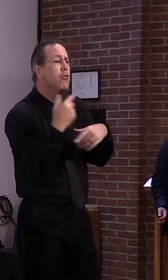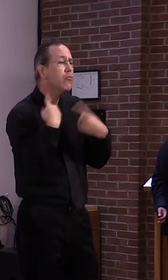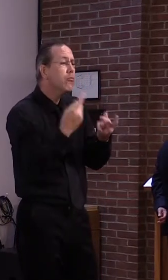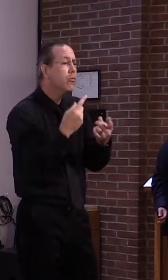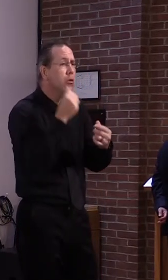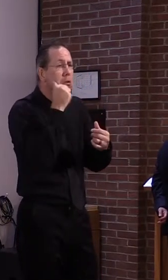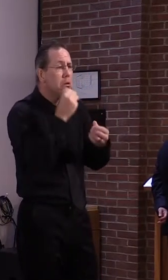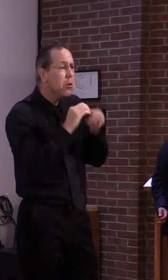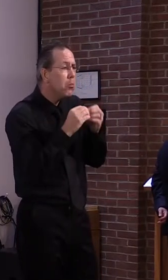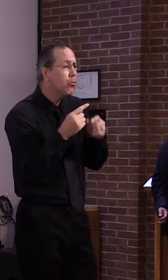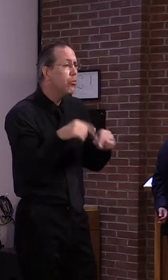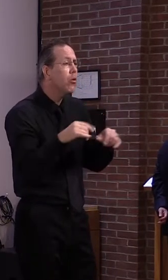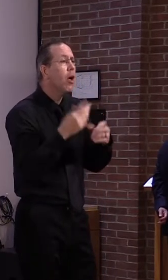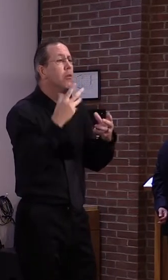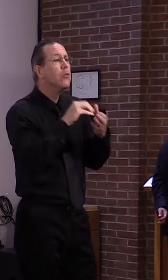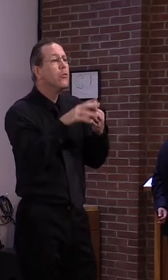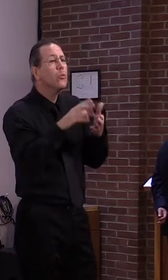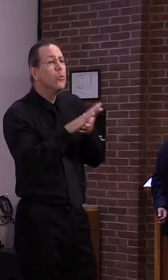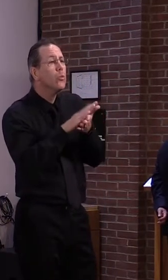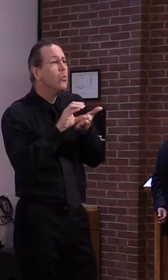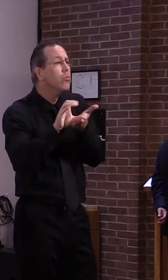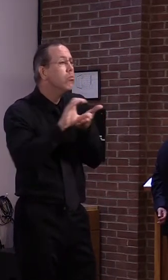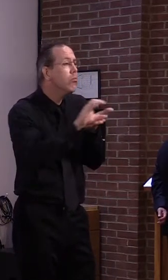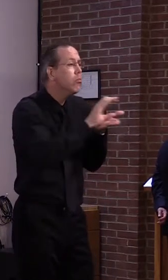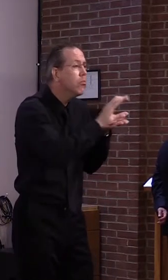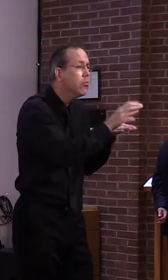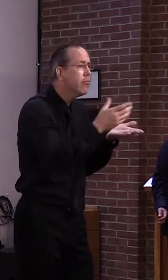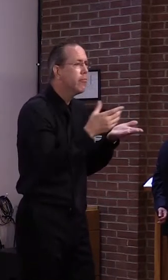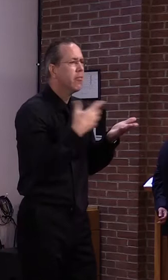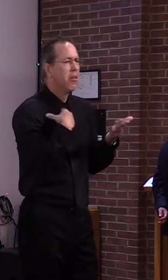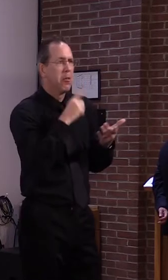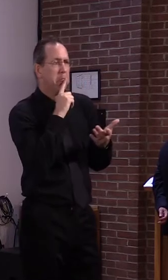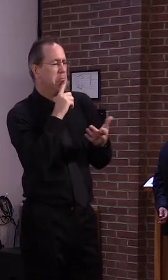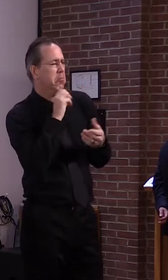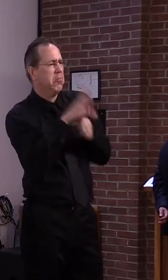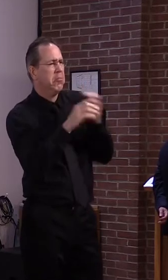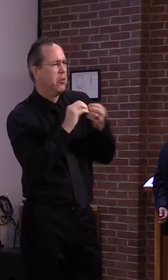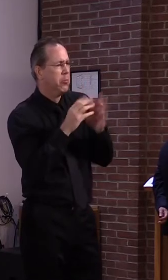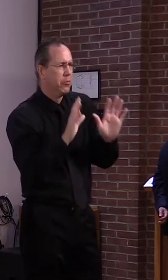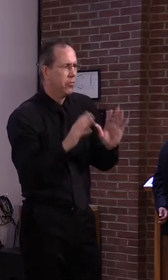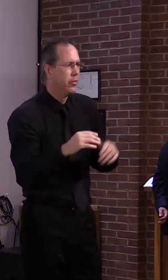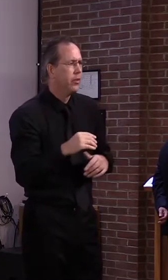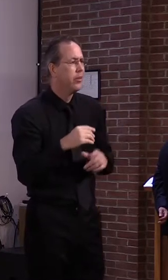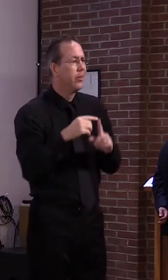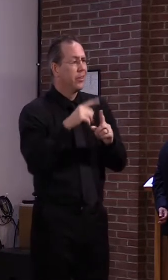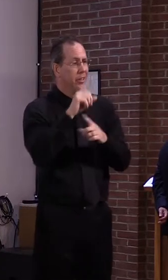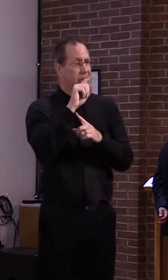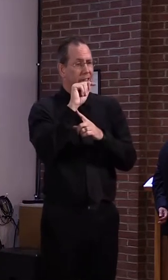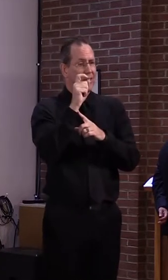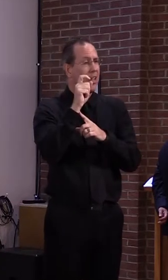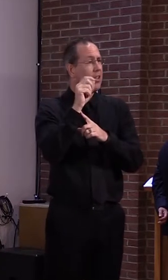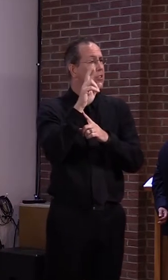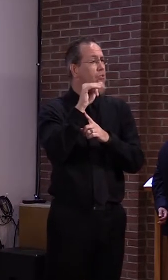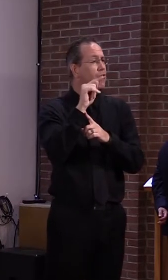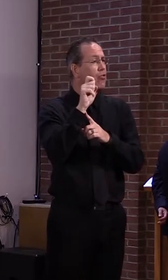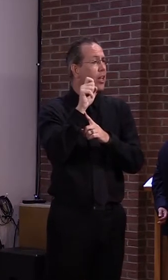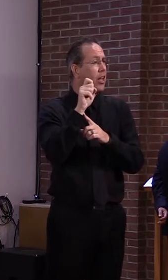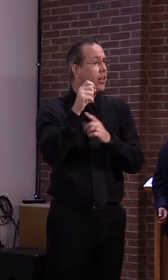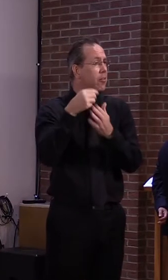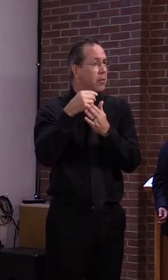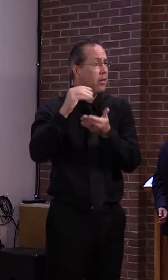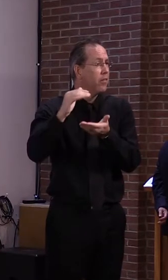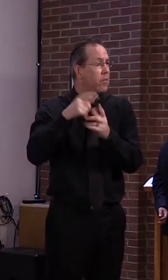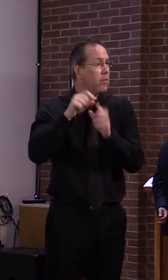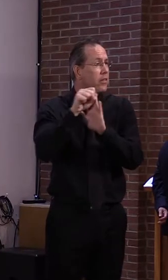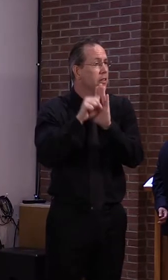kids. It's about the tax rate, which then gives districts the ability to make those investments. So that would be a whole separate conversation, and I'm not sure the legislature is